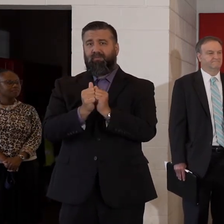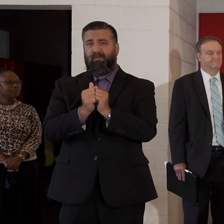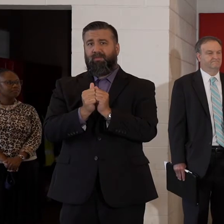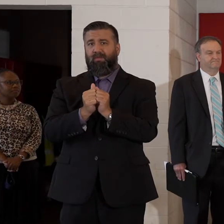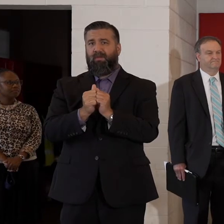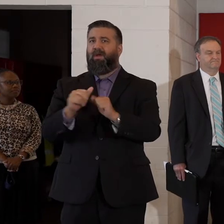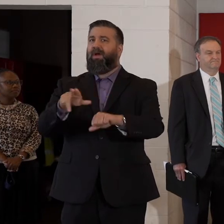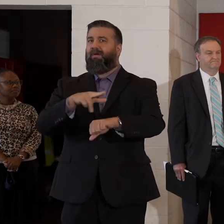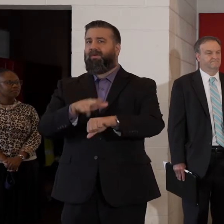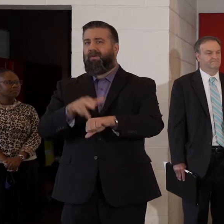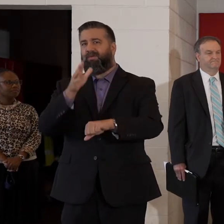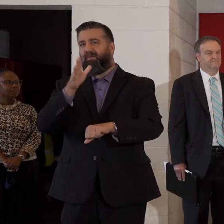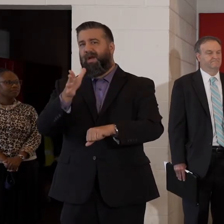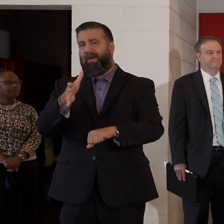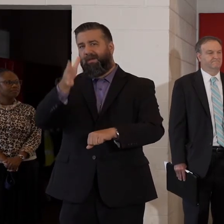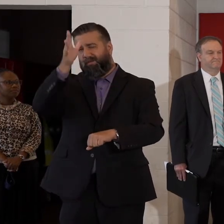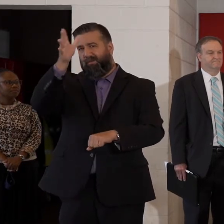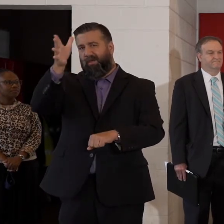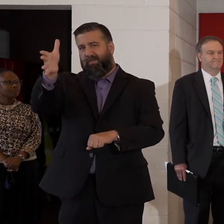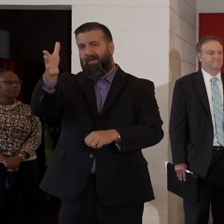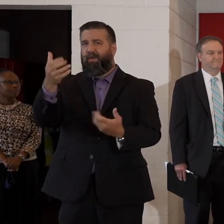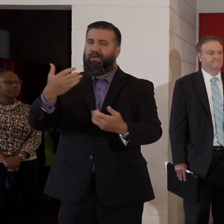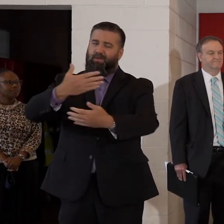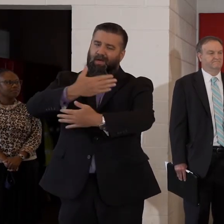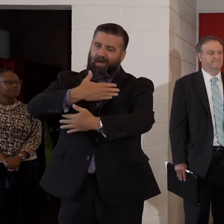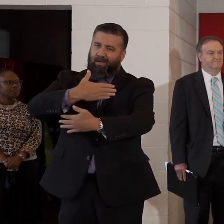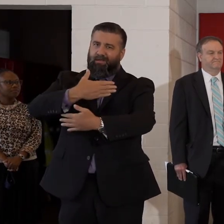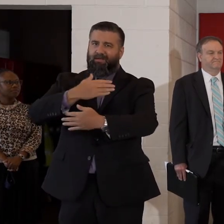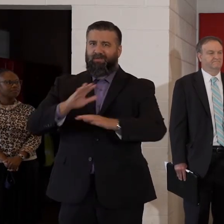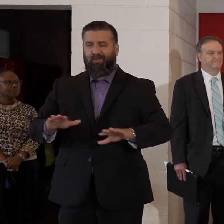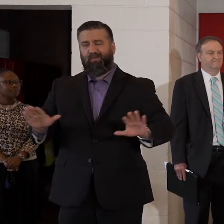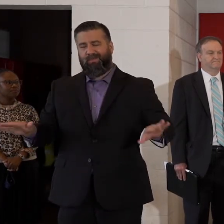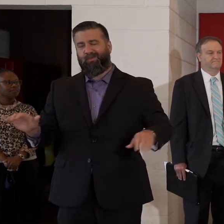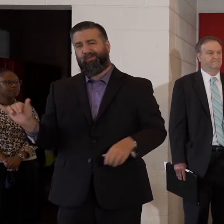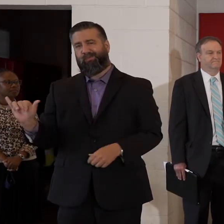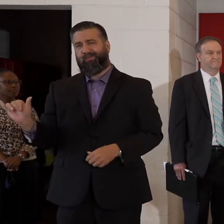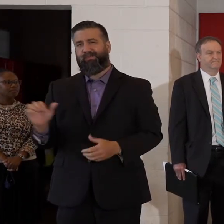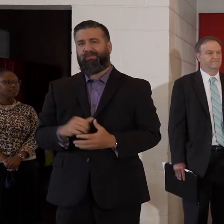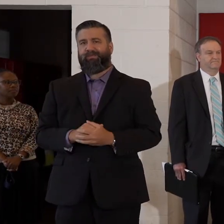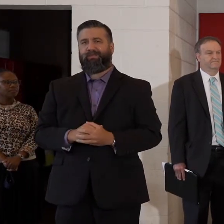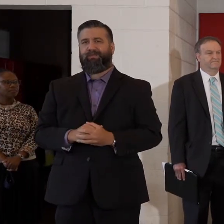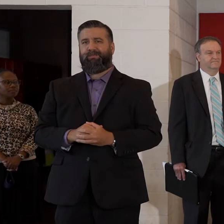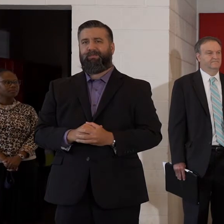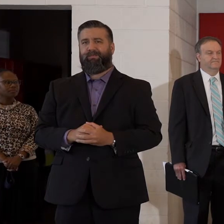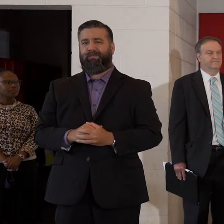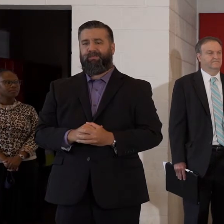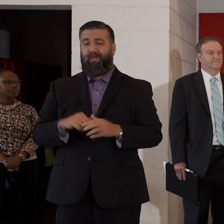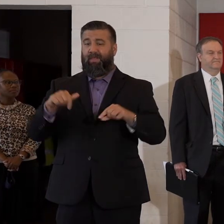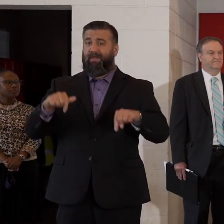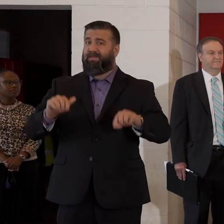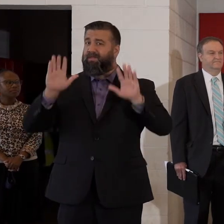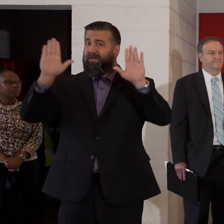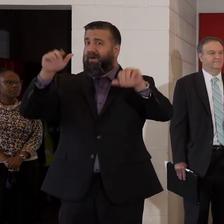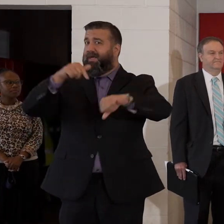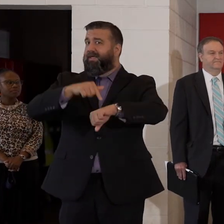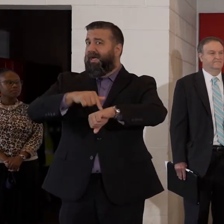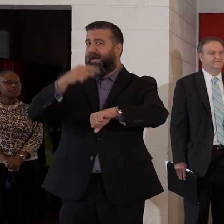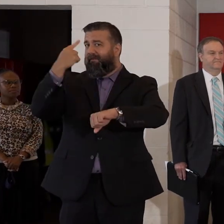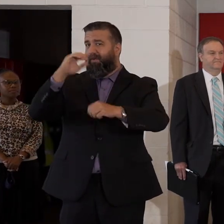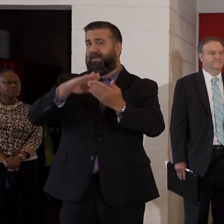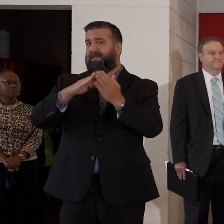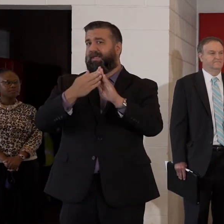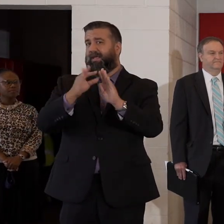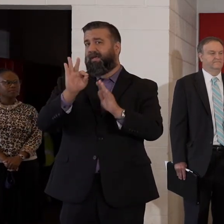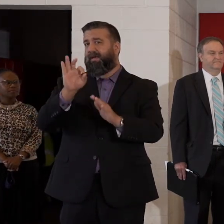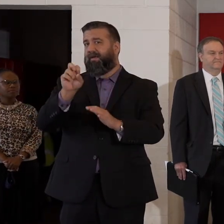if you're grandparents, you want to hug your kids. So this is a great time for the city of Ferguson,